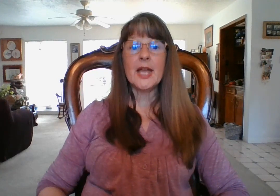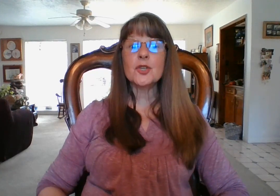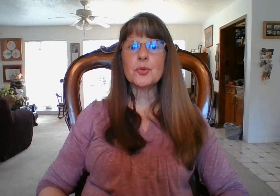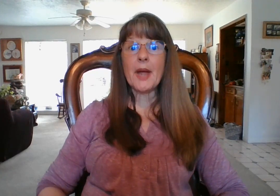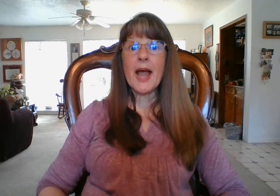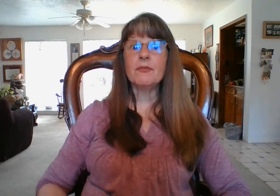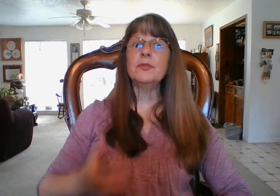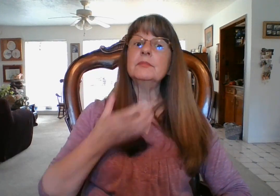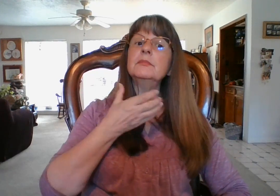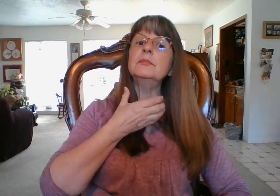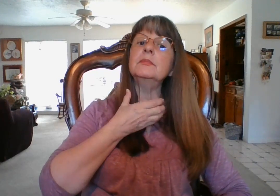Giraffe.